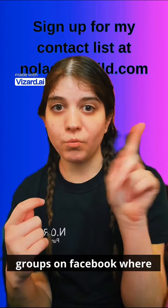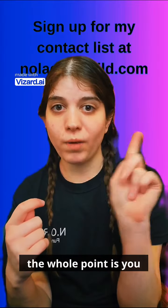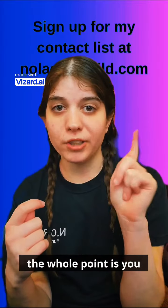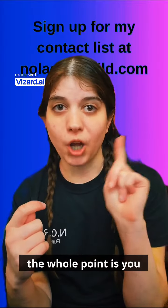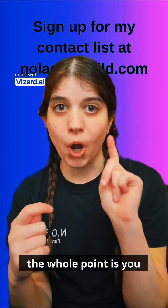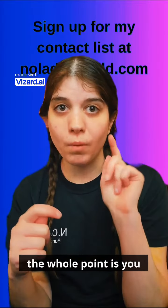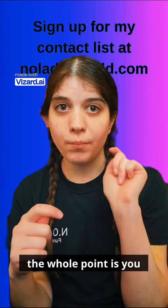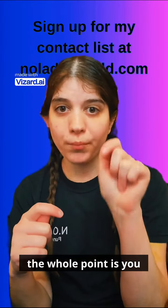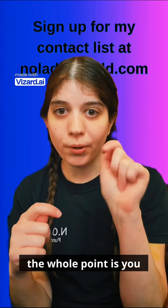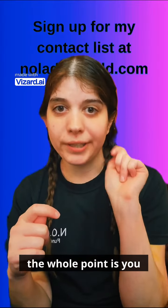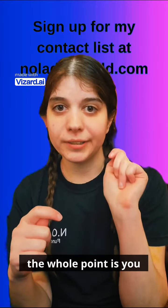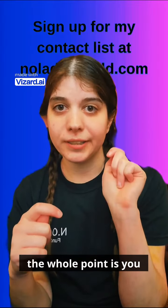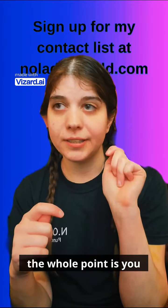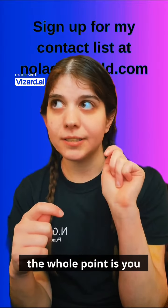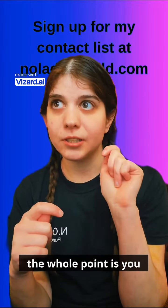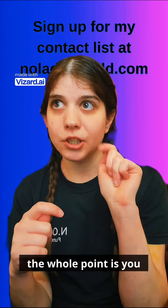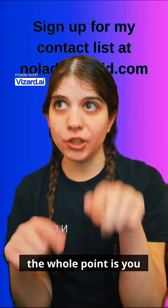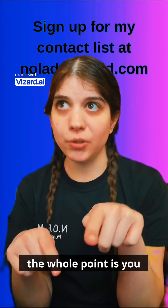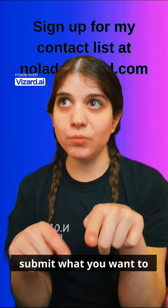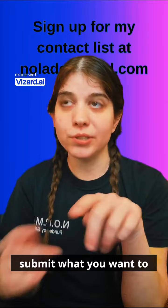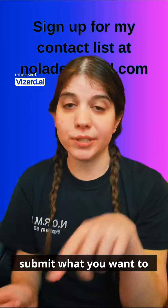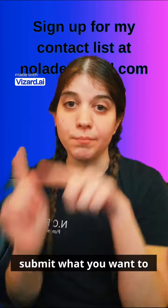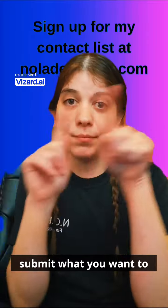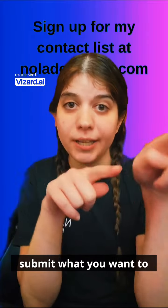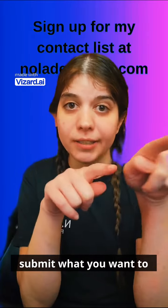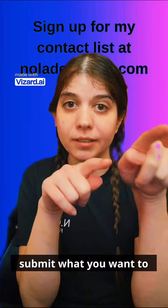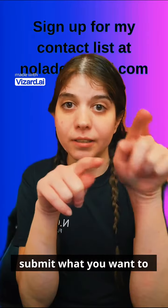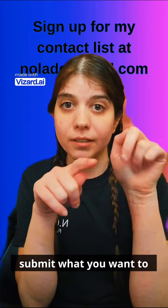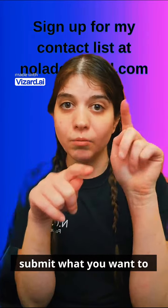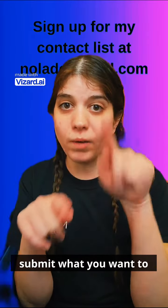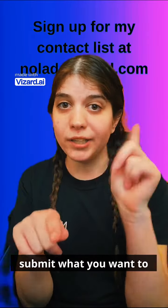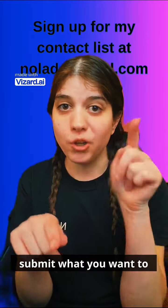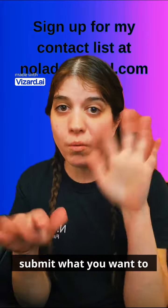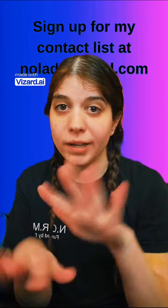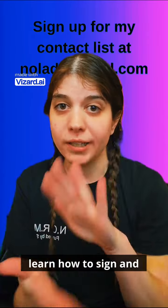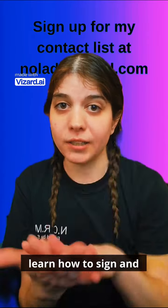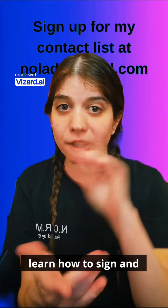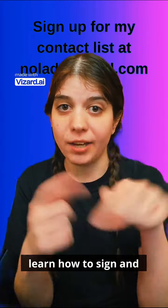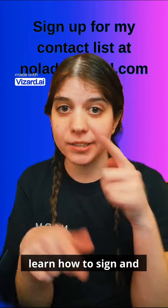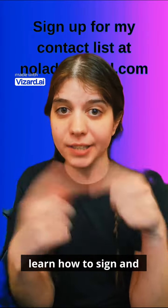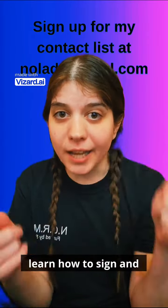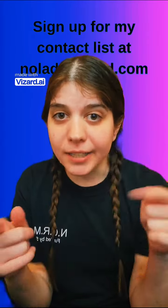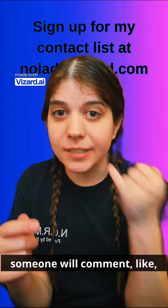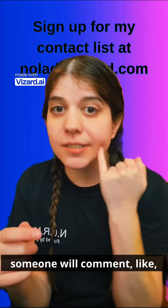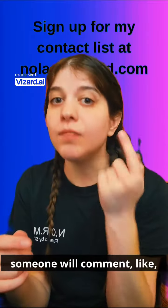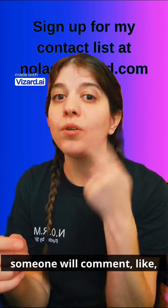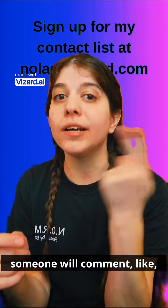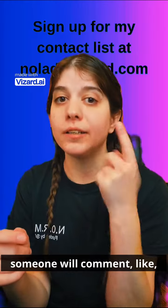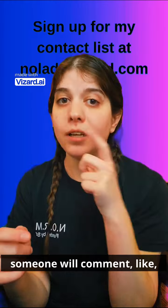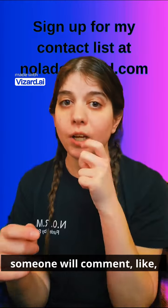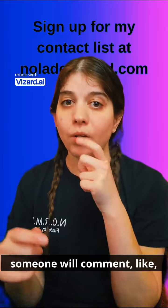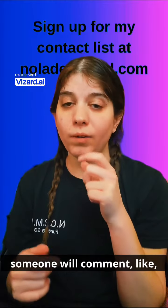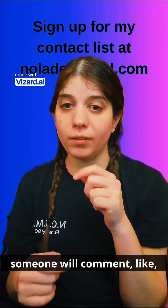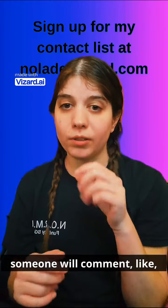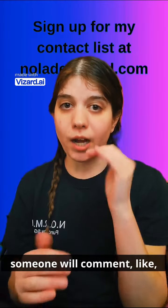the whole point is you submit what you want to learn how to sign, and someone will